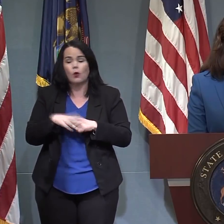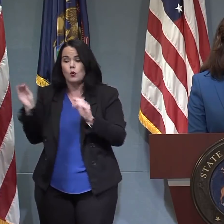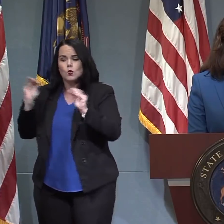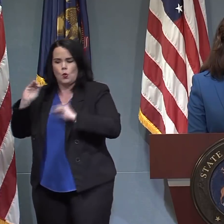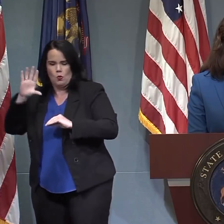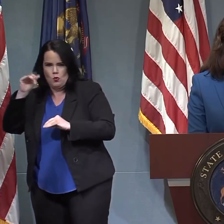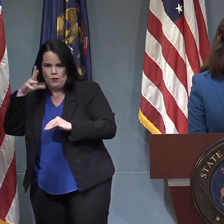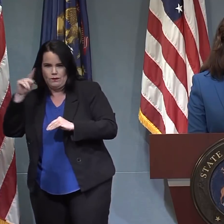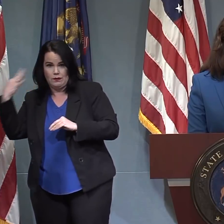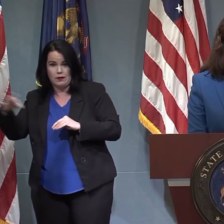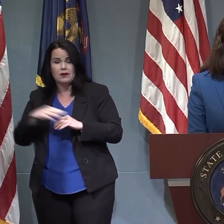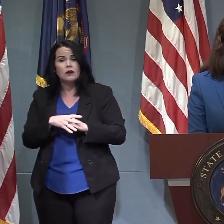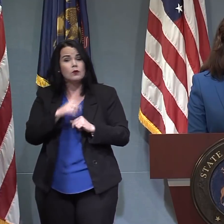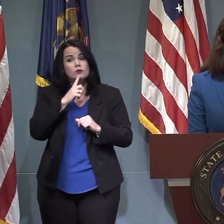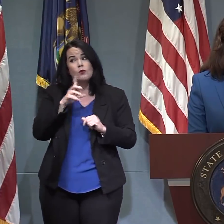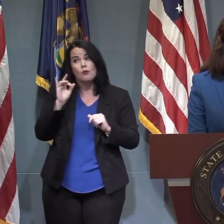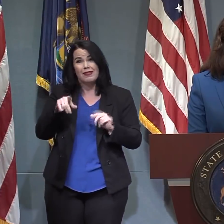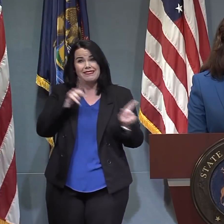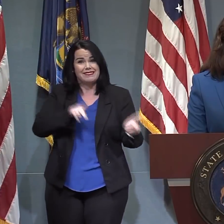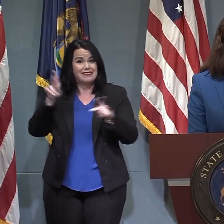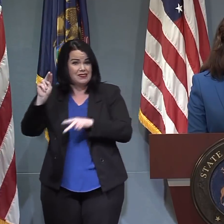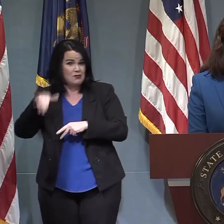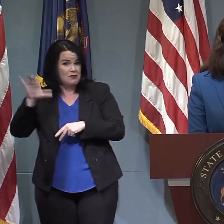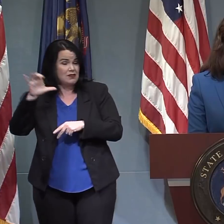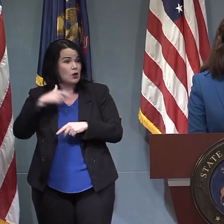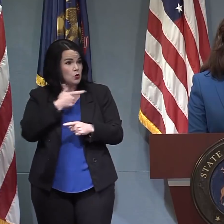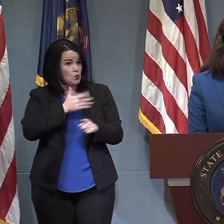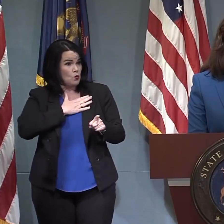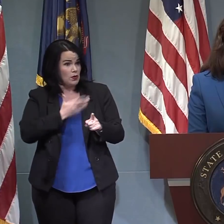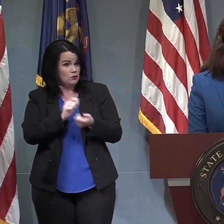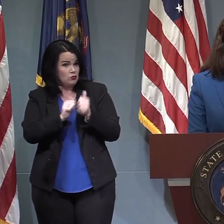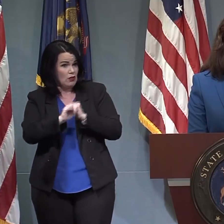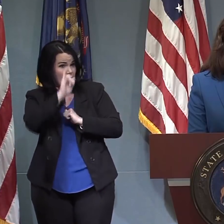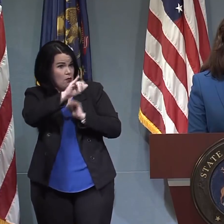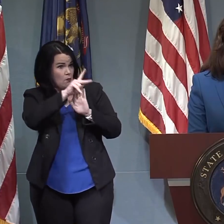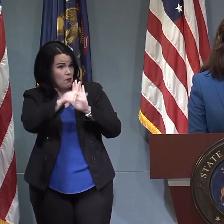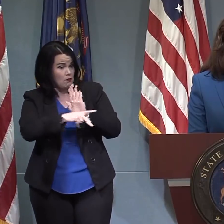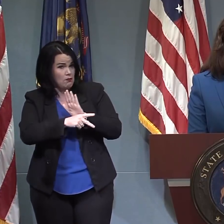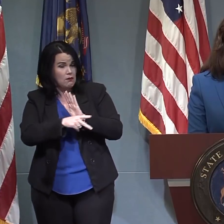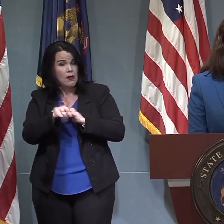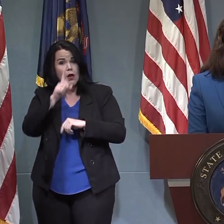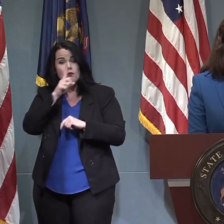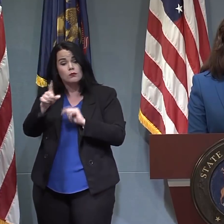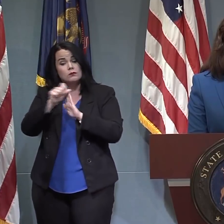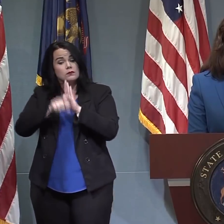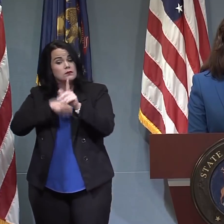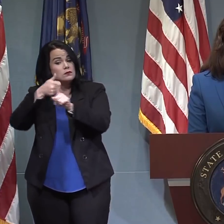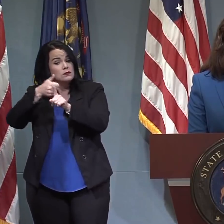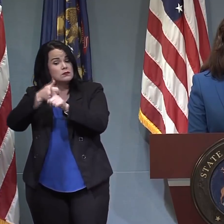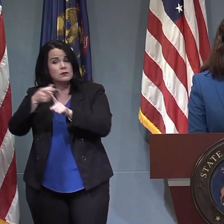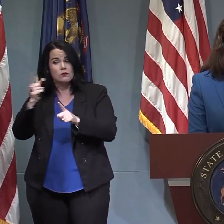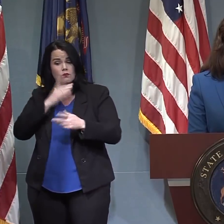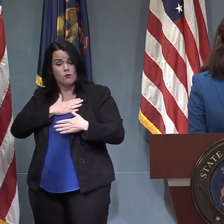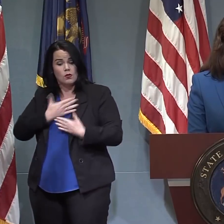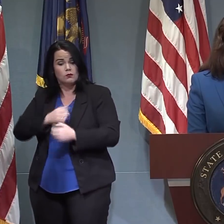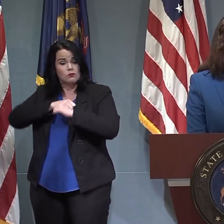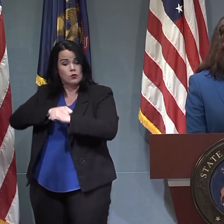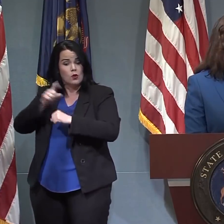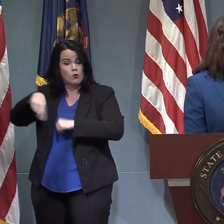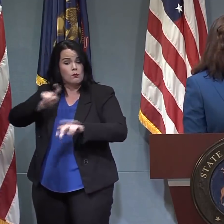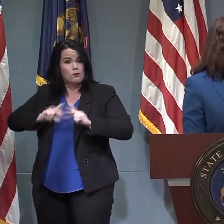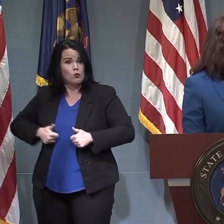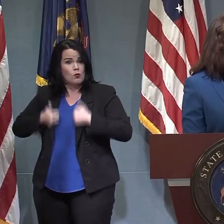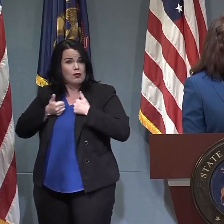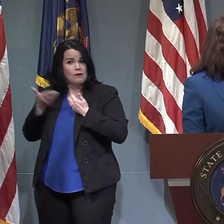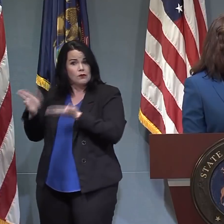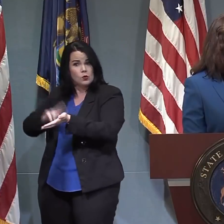York, willing to make changes to Michigan's policy regarding this, and is the state planning to take additional steps to protect those residents? So I